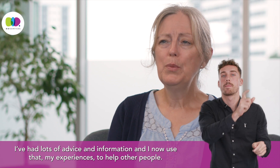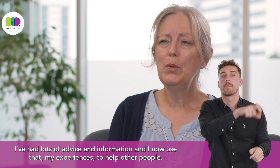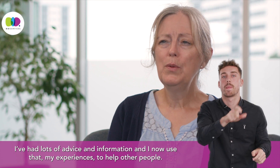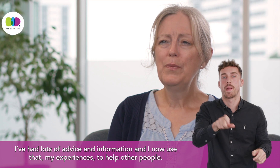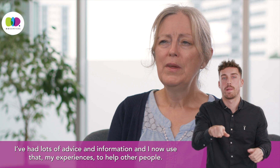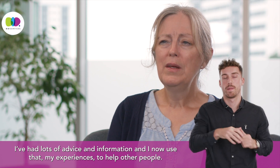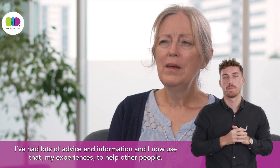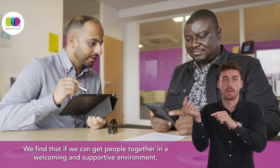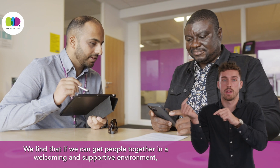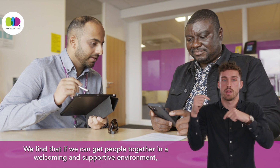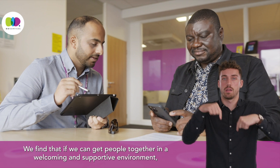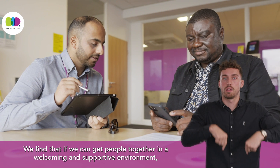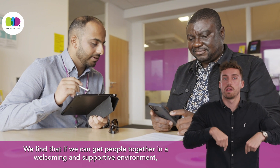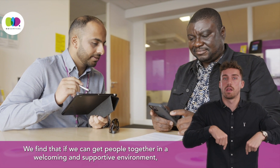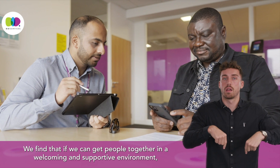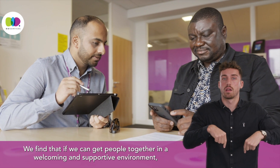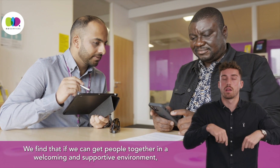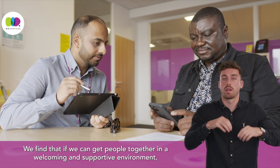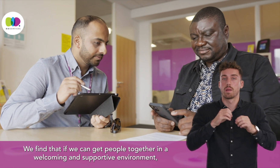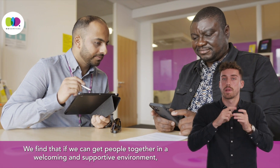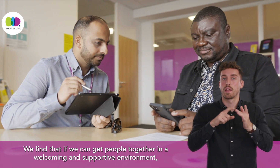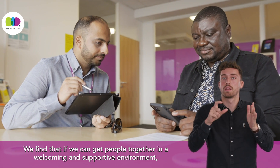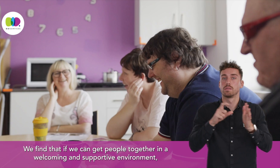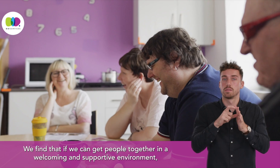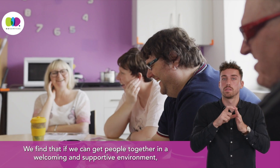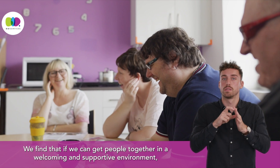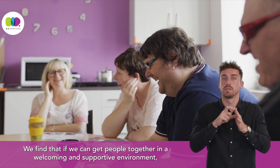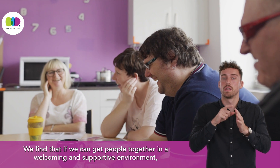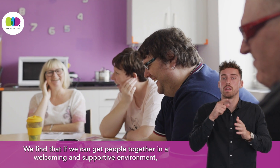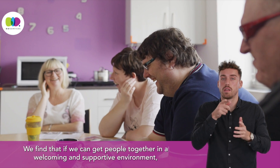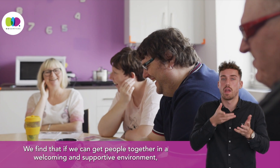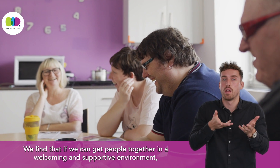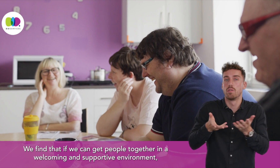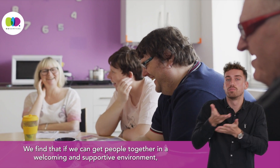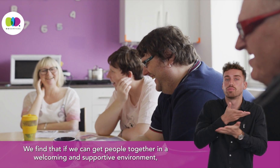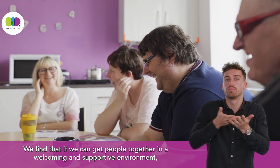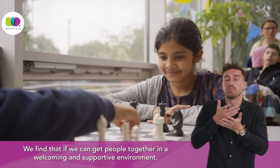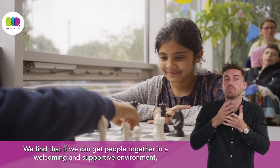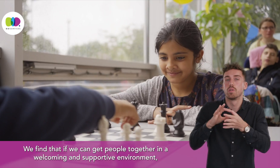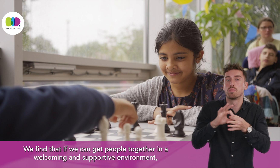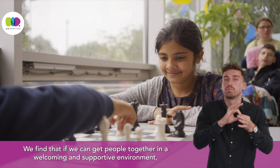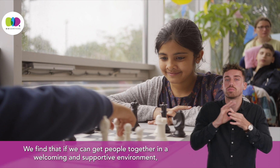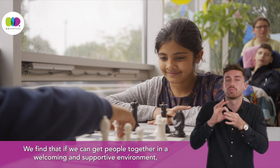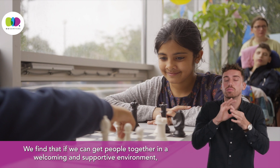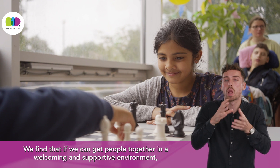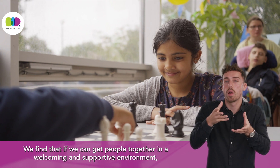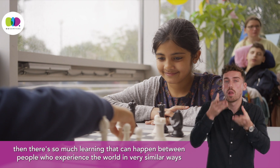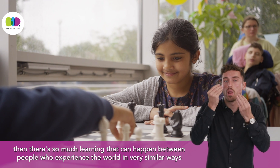people. We find that if we can get people together in a welcoming and supportive environment, then there's